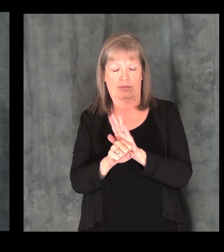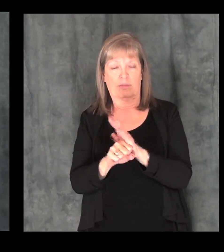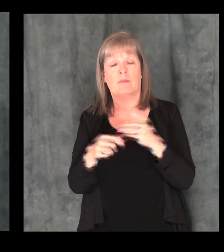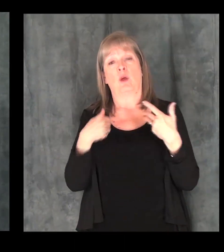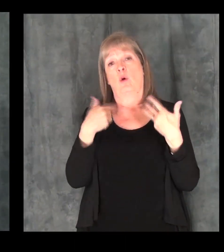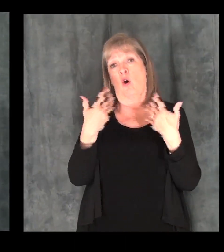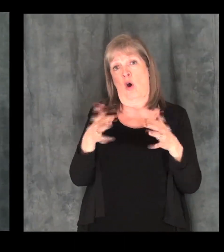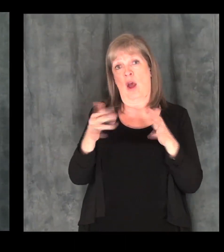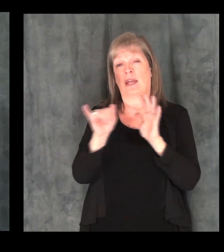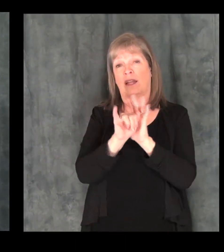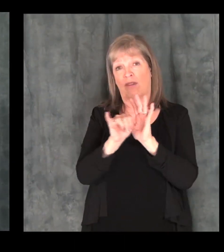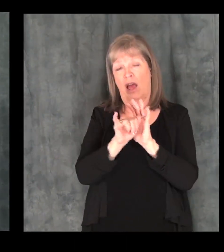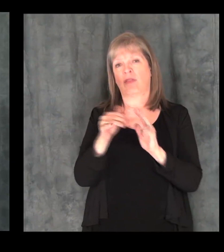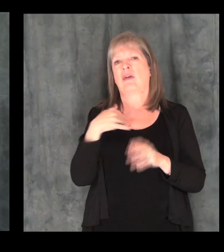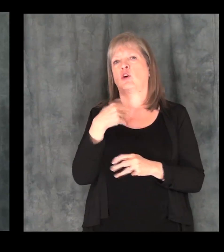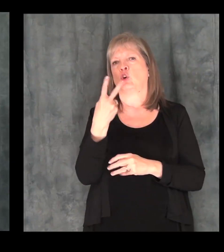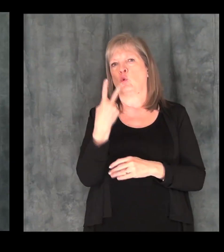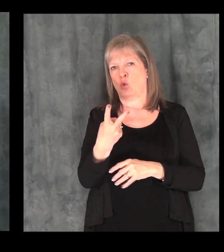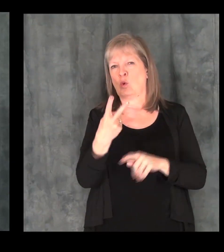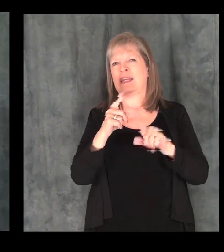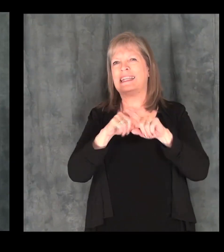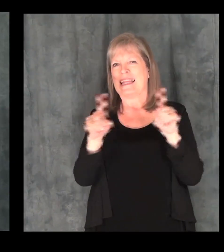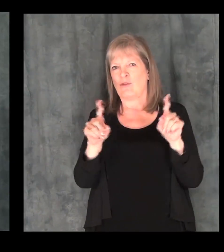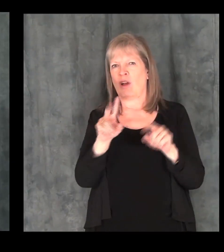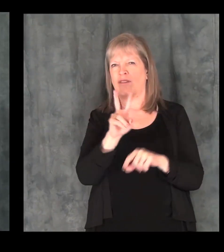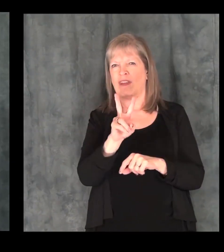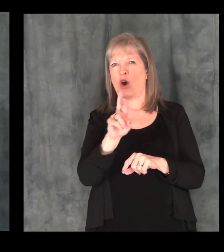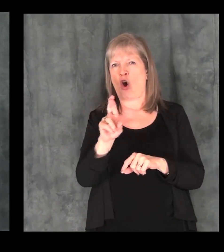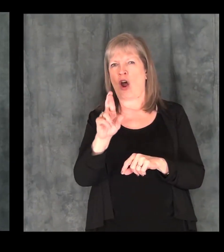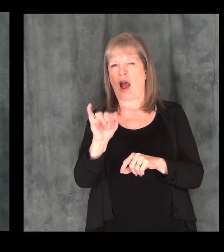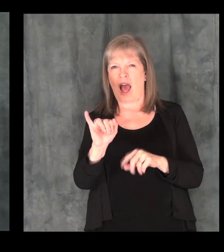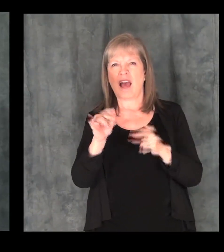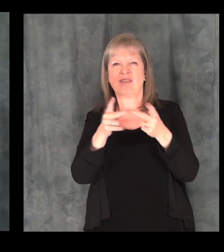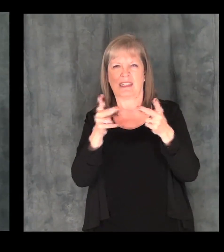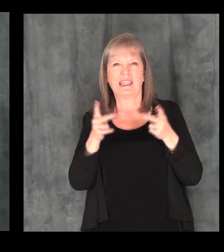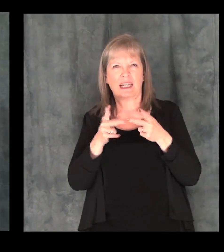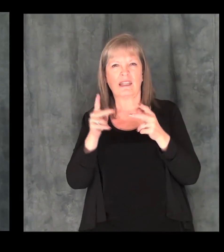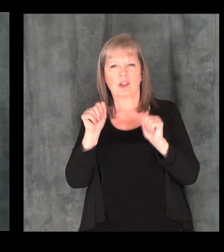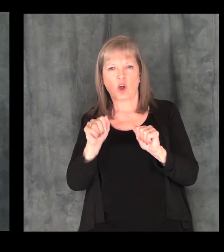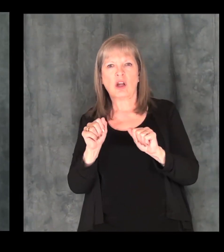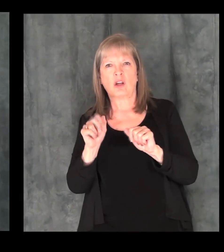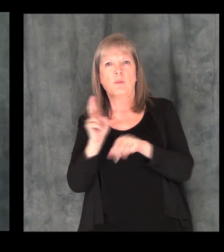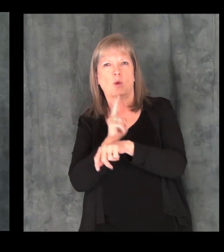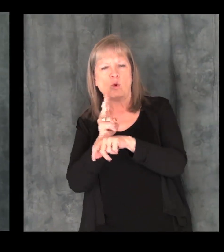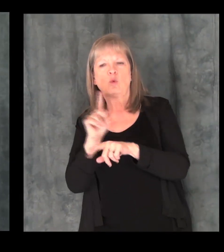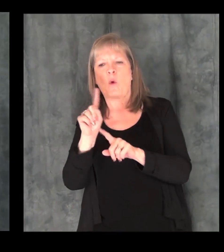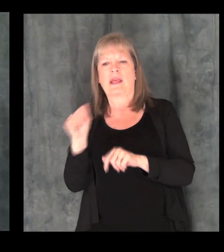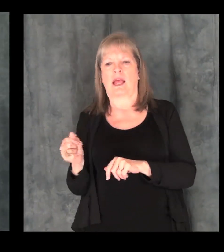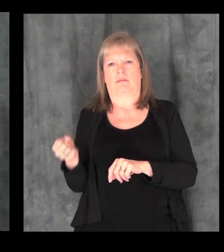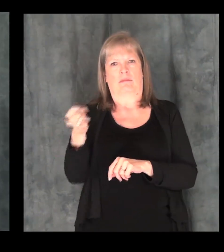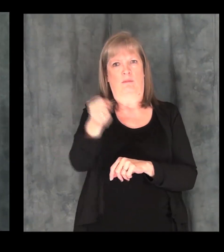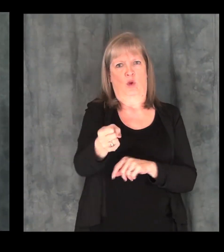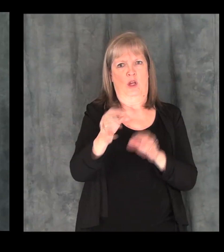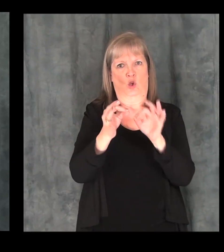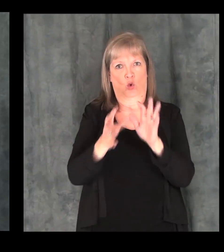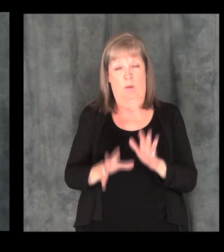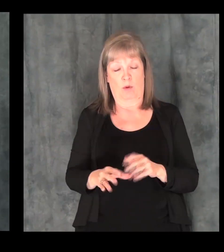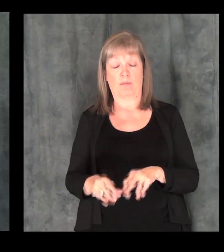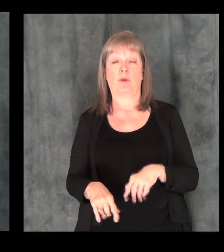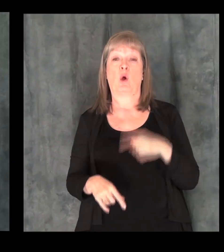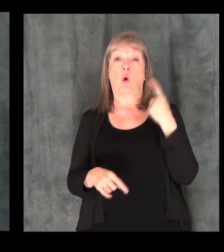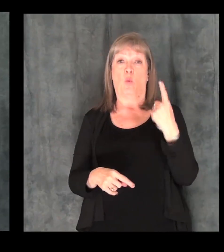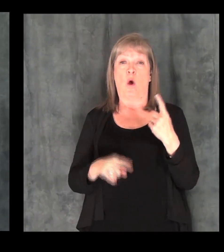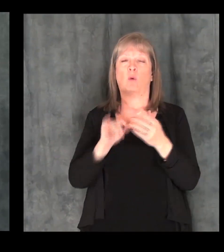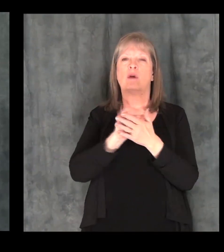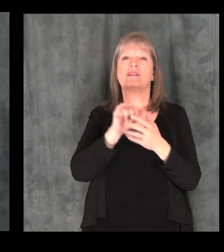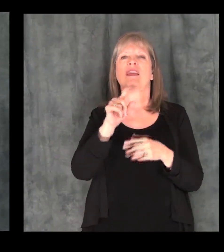2 different video remote facilities that might be used where an interpreter could be based. So one of them was the Deaf